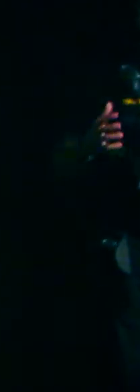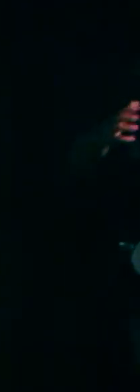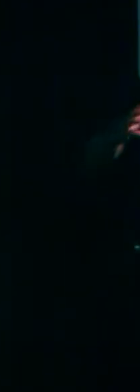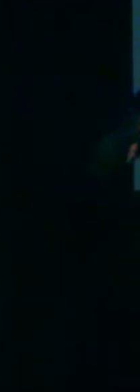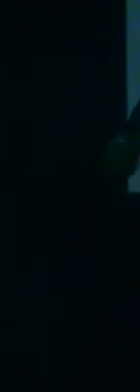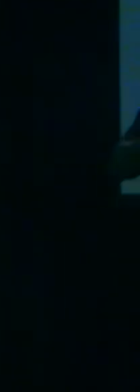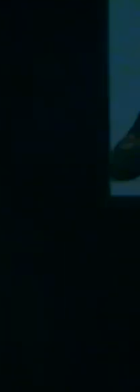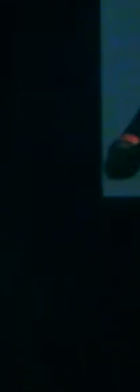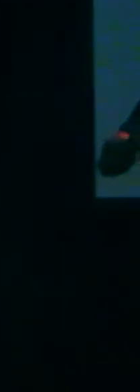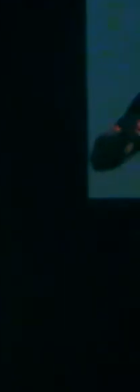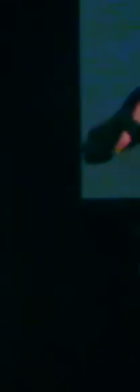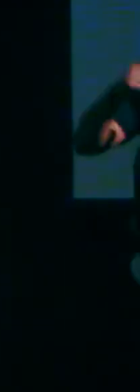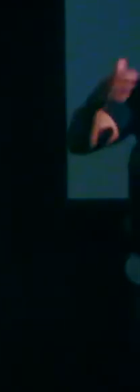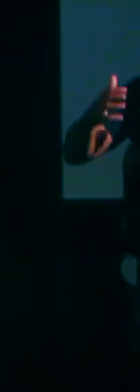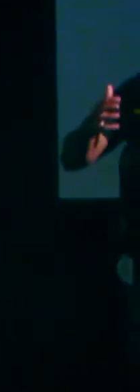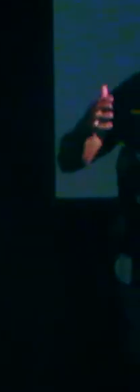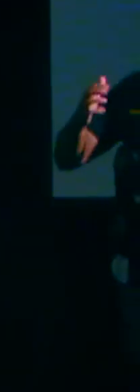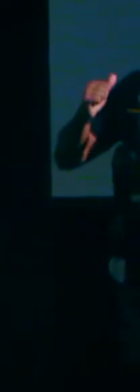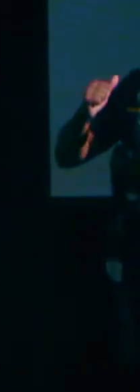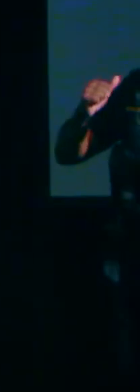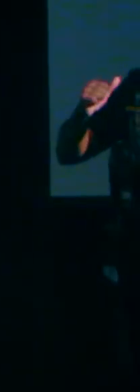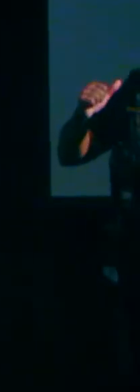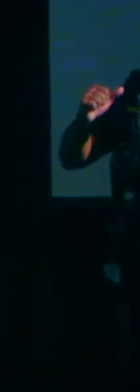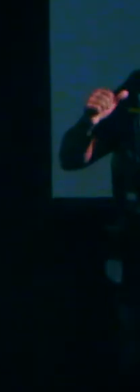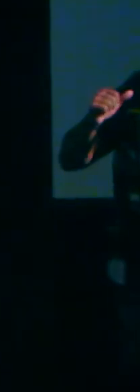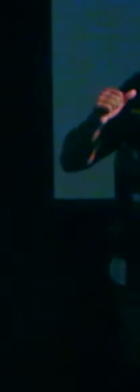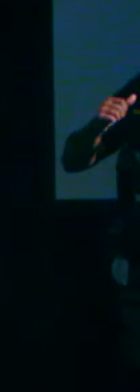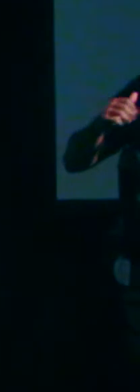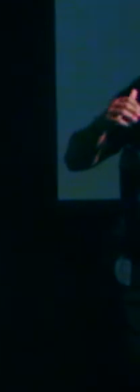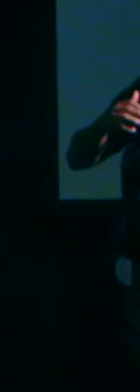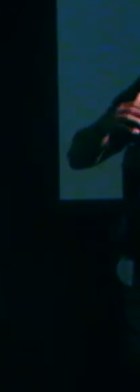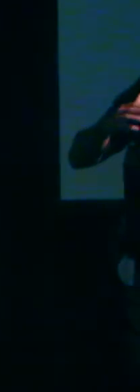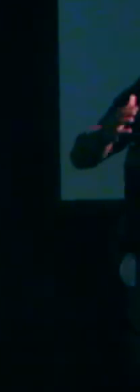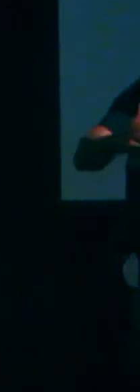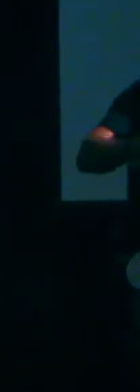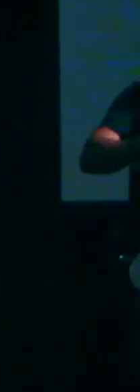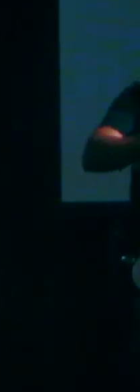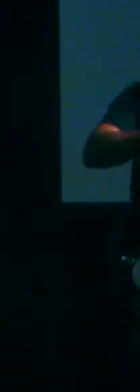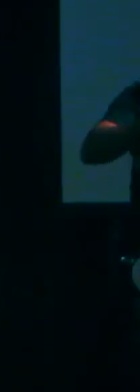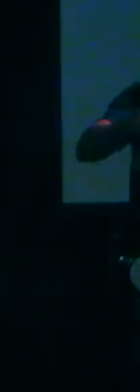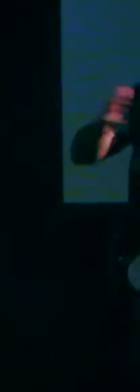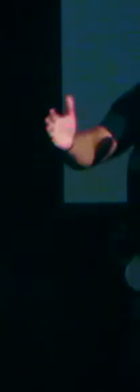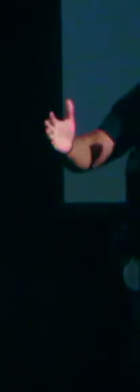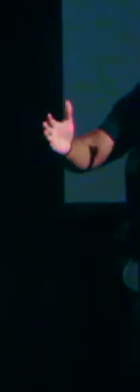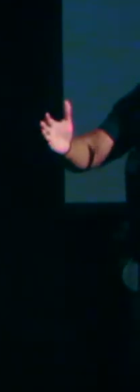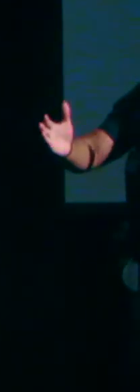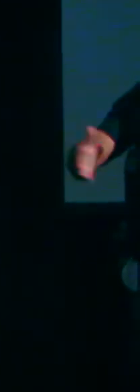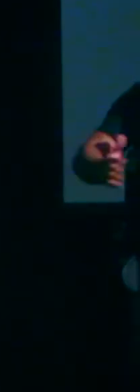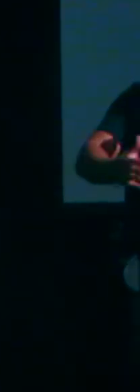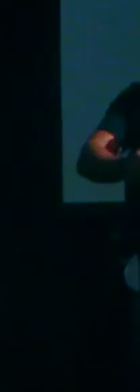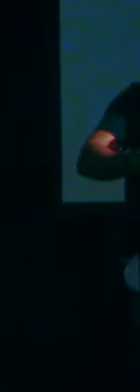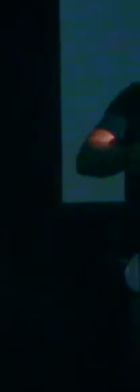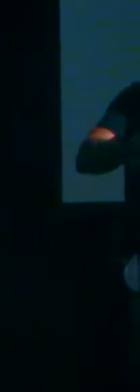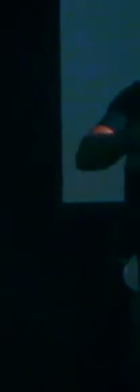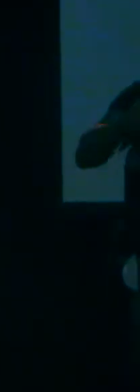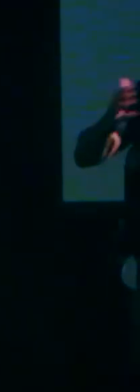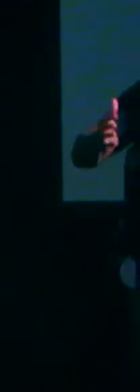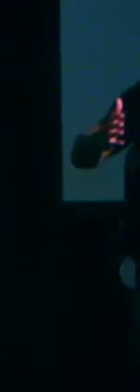represents the type of program that it is. What that means is we have an e-learning side of it, which